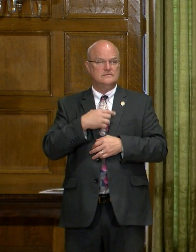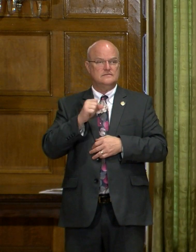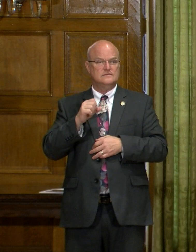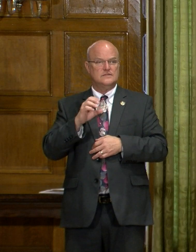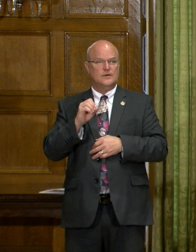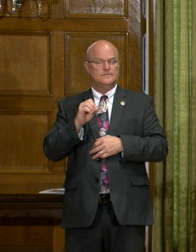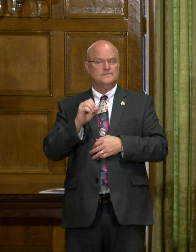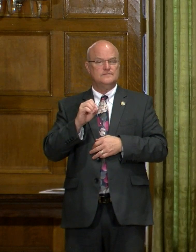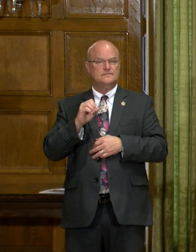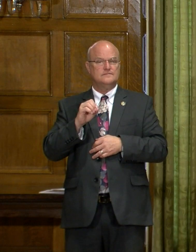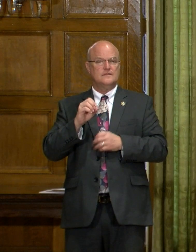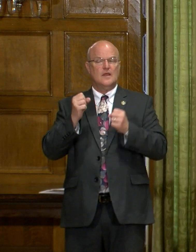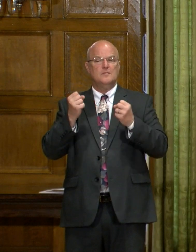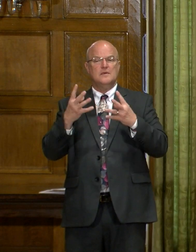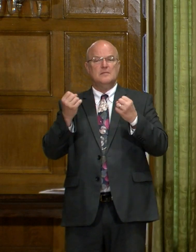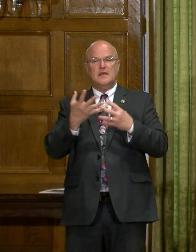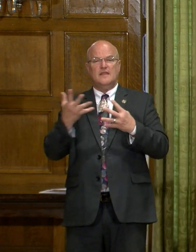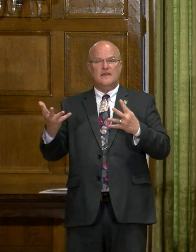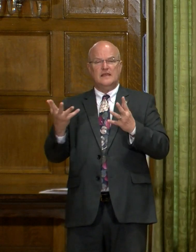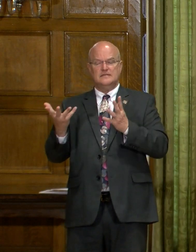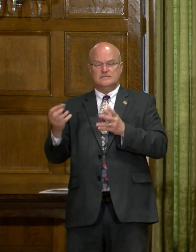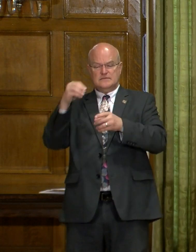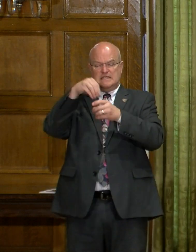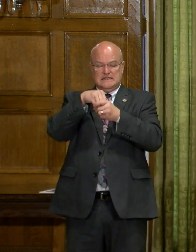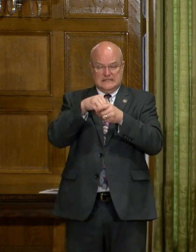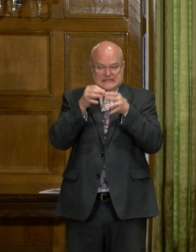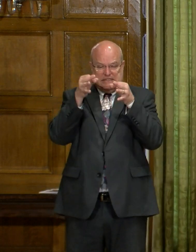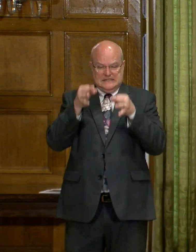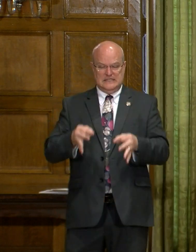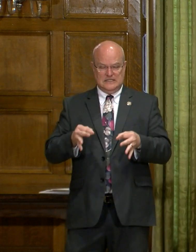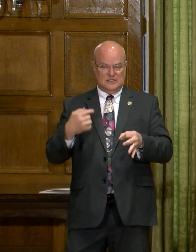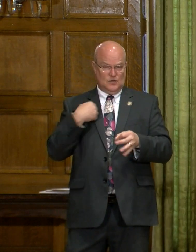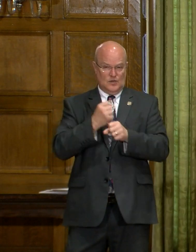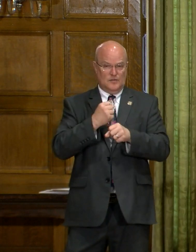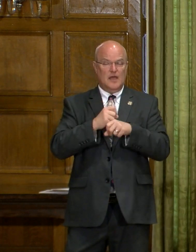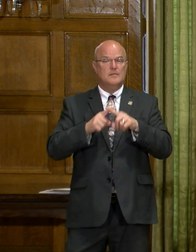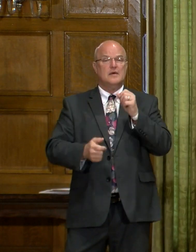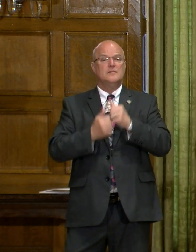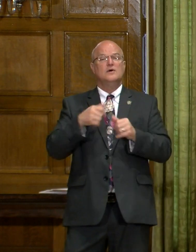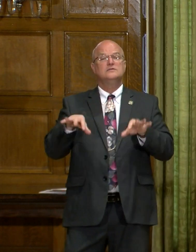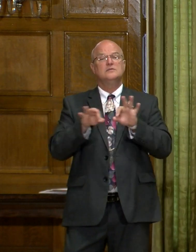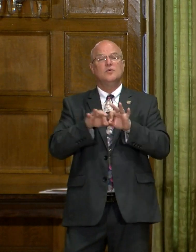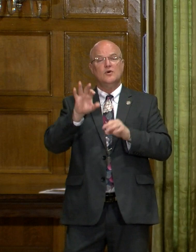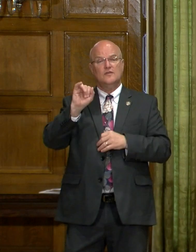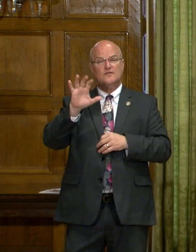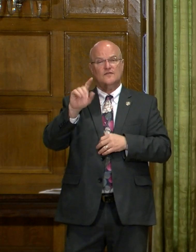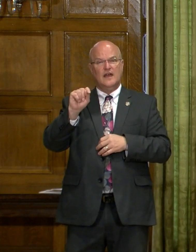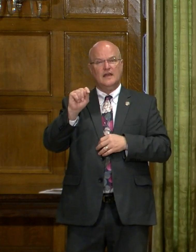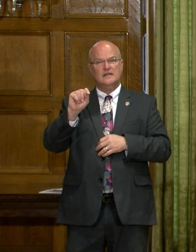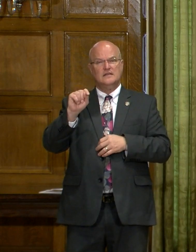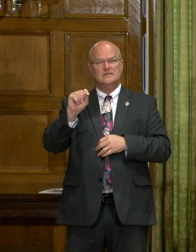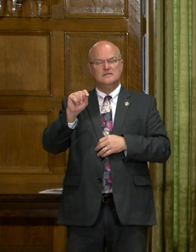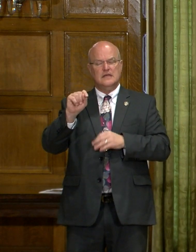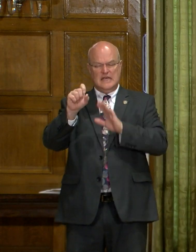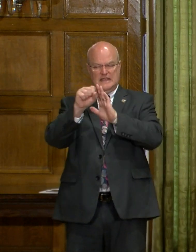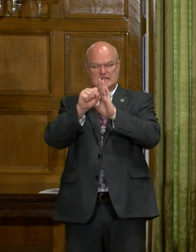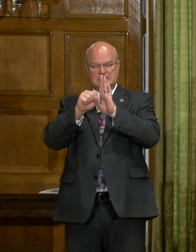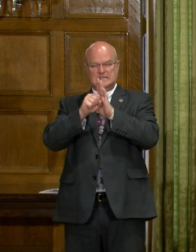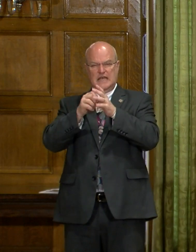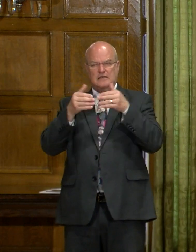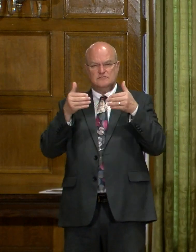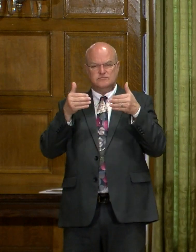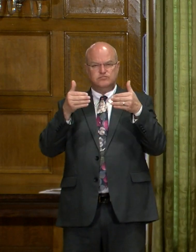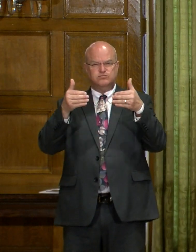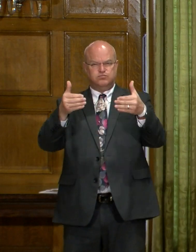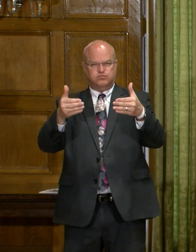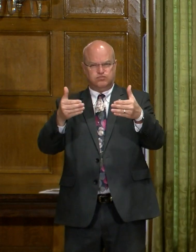So there's a lot of factors that go into the decisions, but the most important fact is where we're going as a state